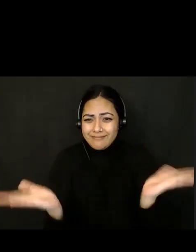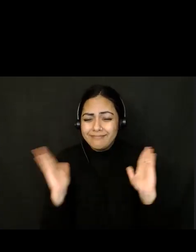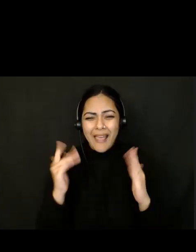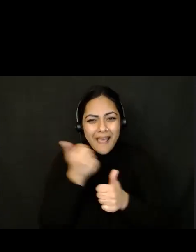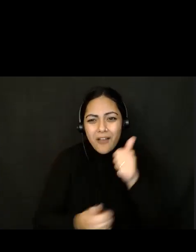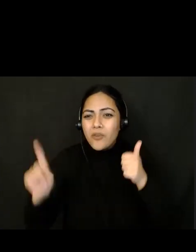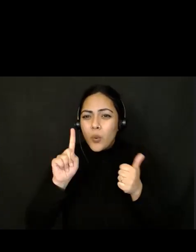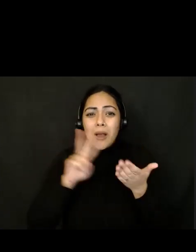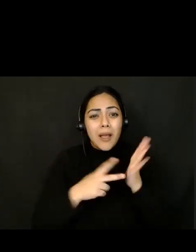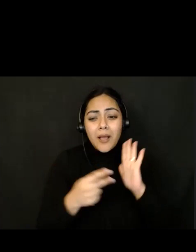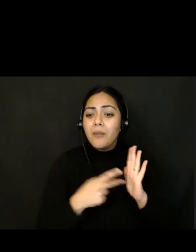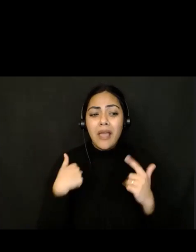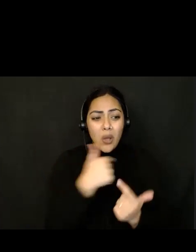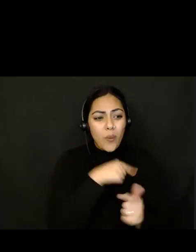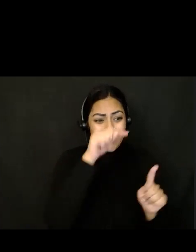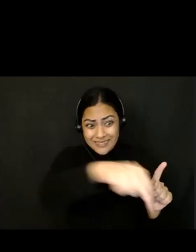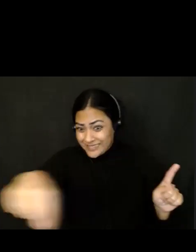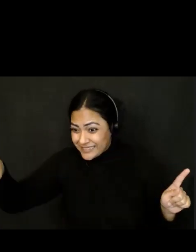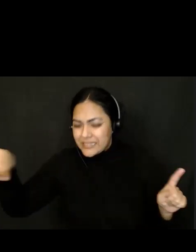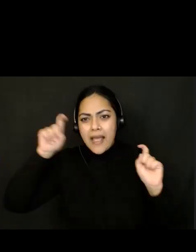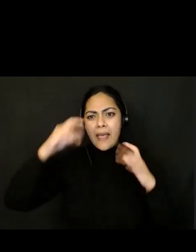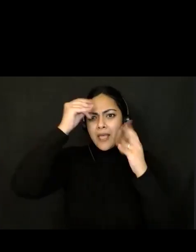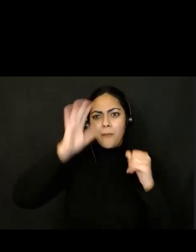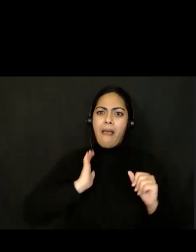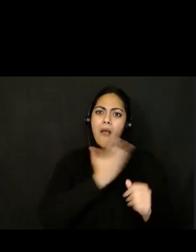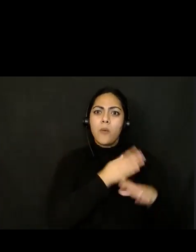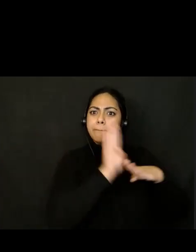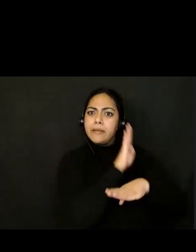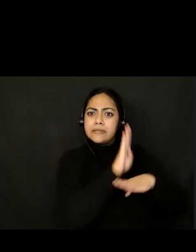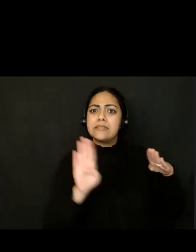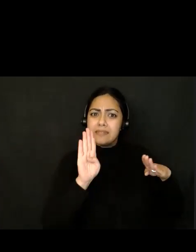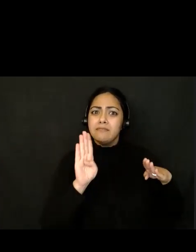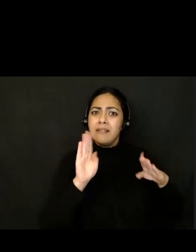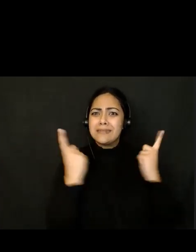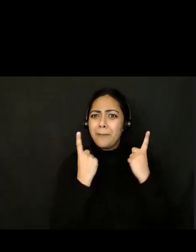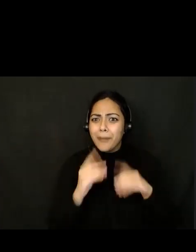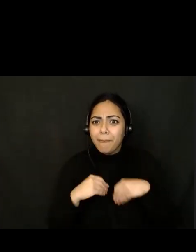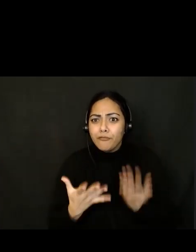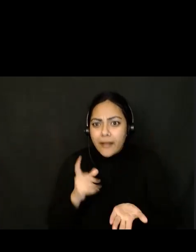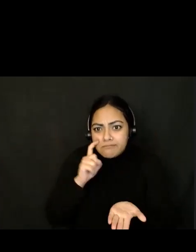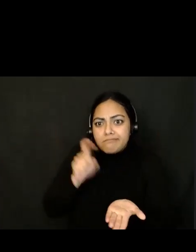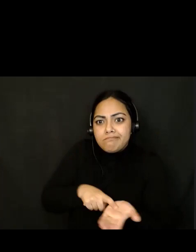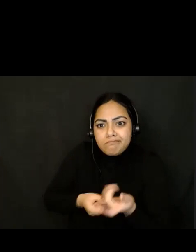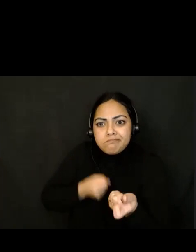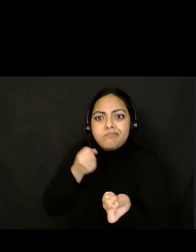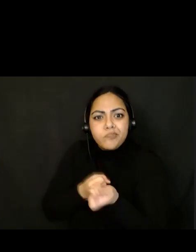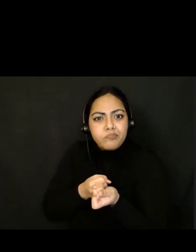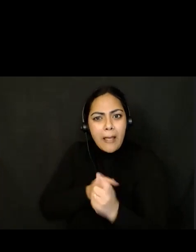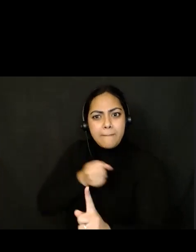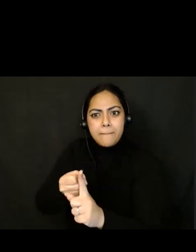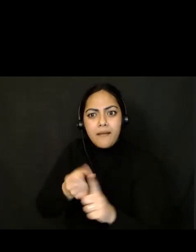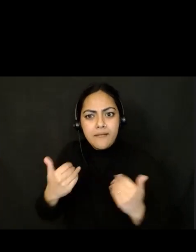them in ways we might not be fully aware of. Intersectoral collaboration can help build bridges